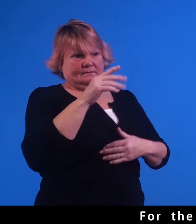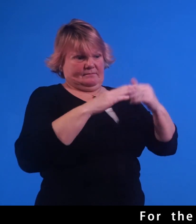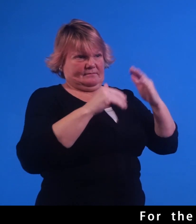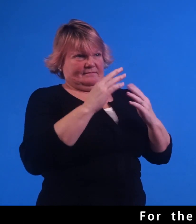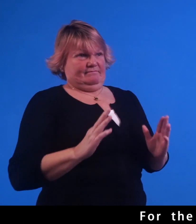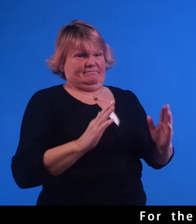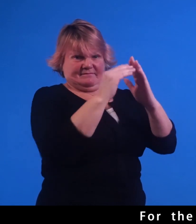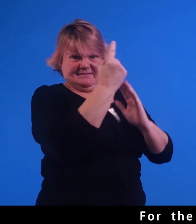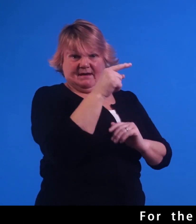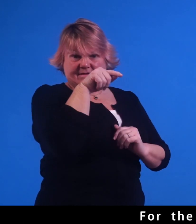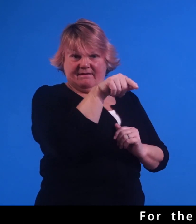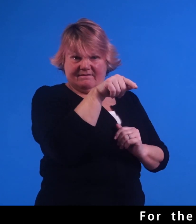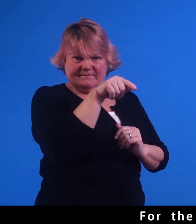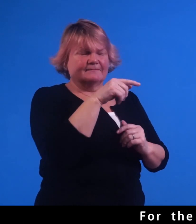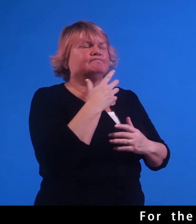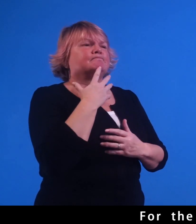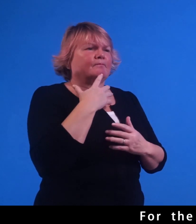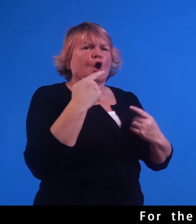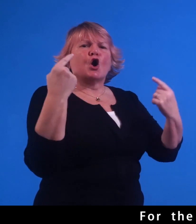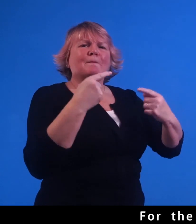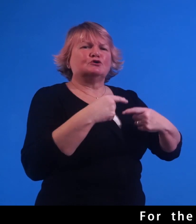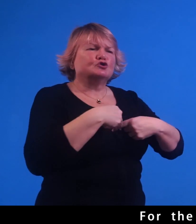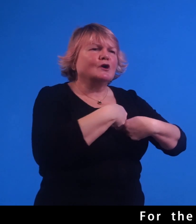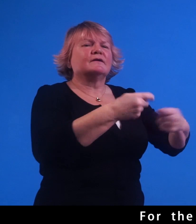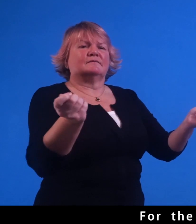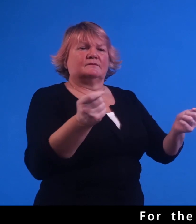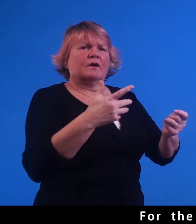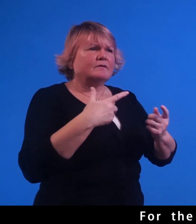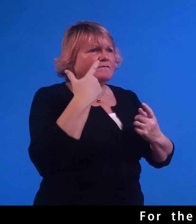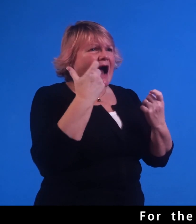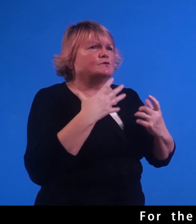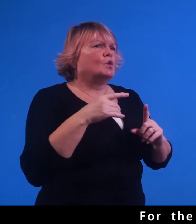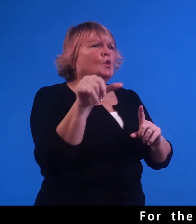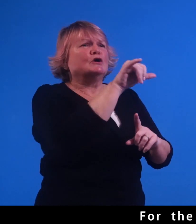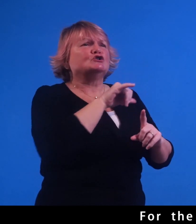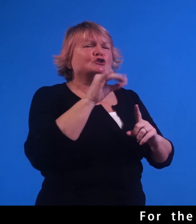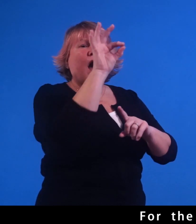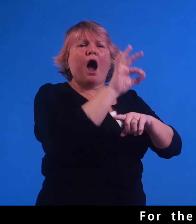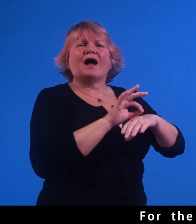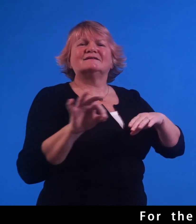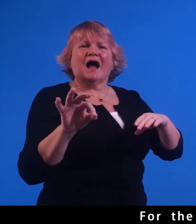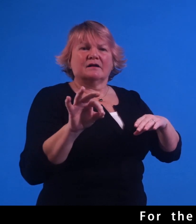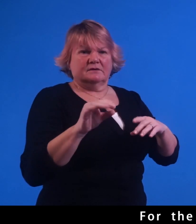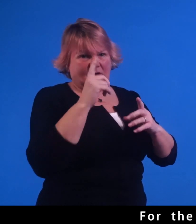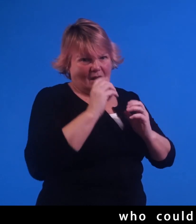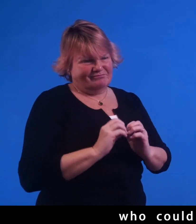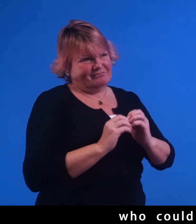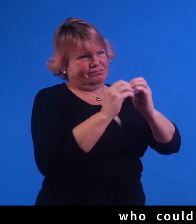For the structure itself, a competition was held to find an architect who could